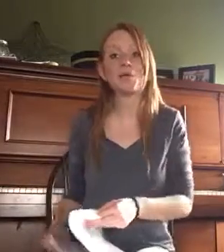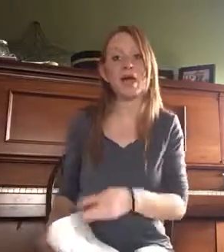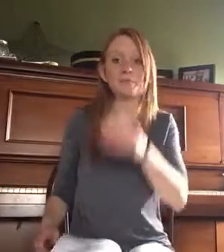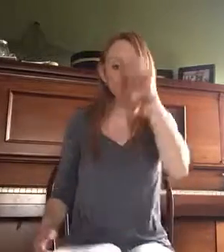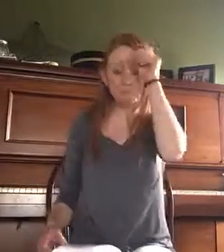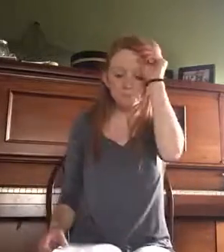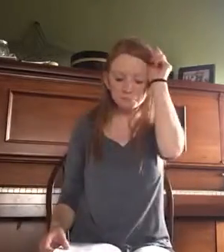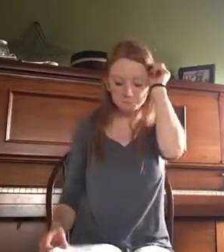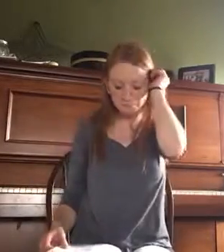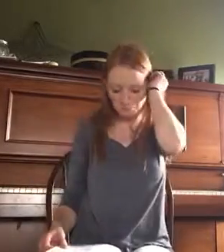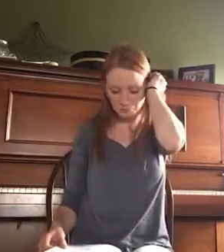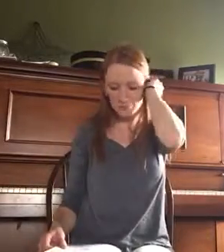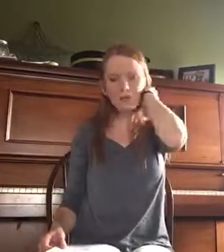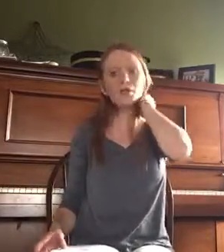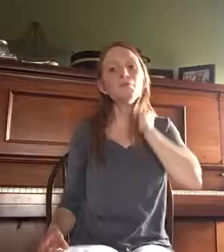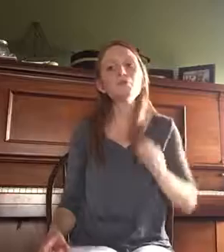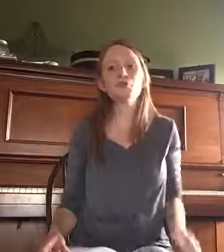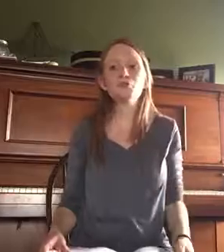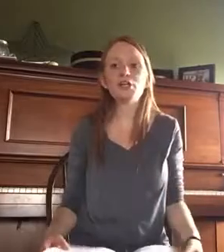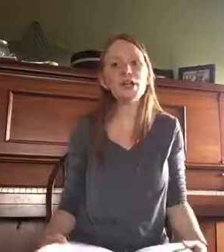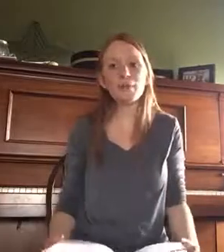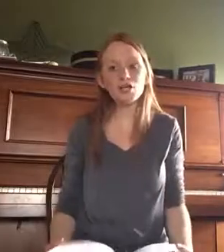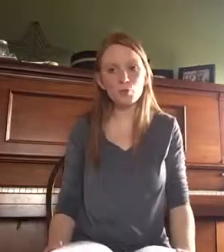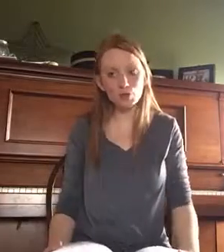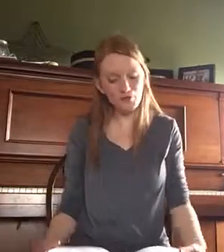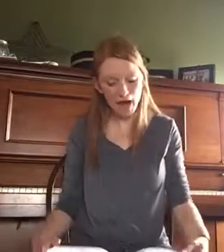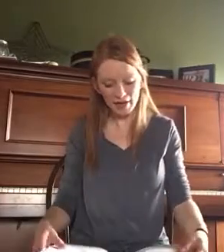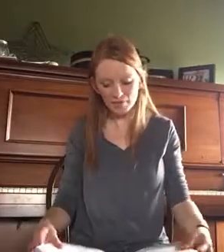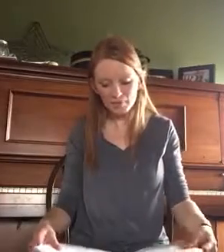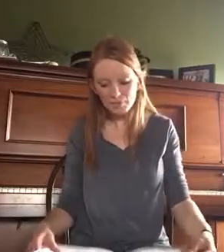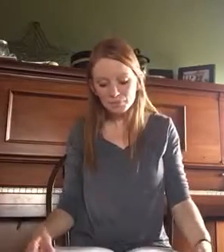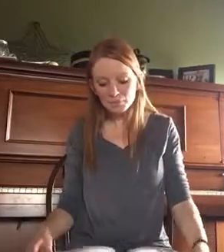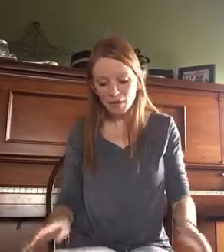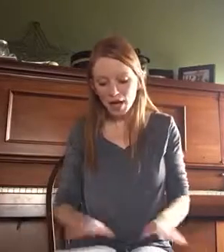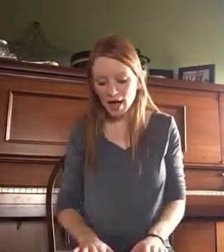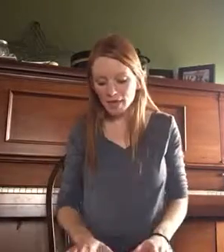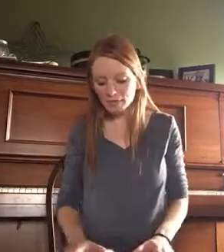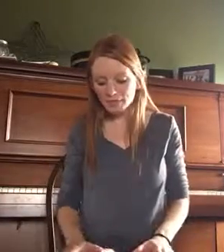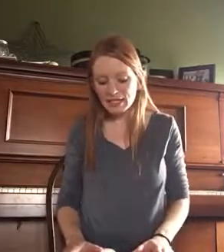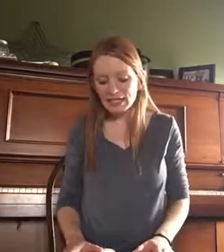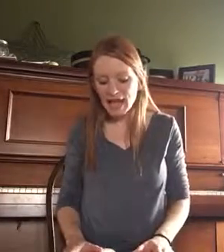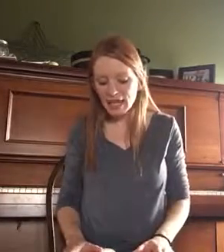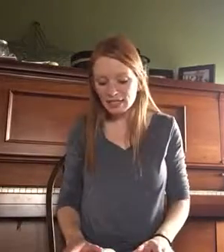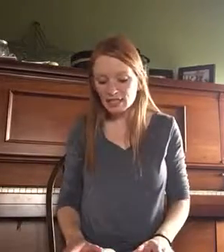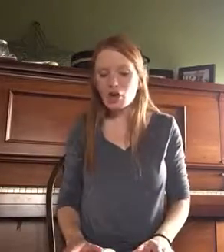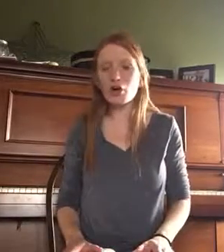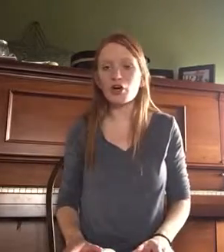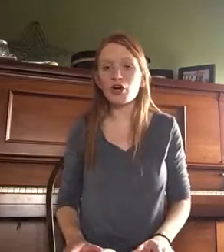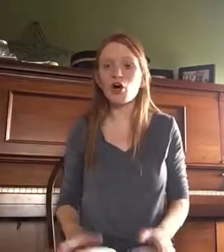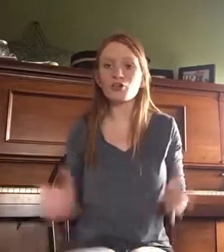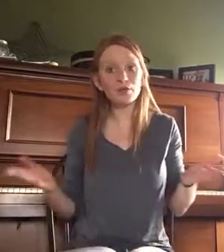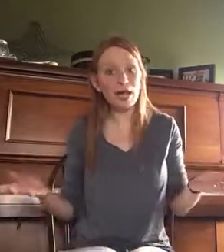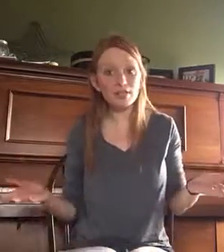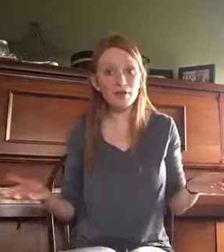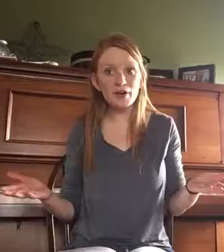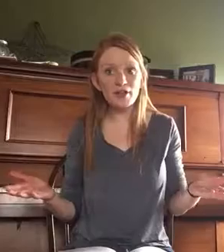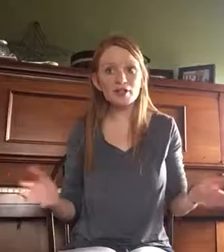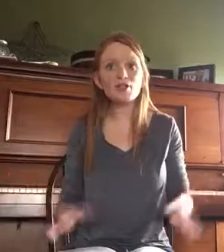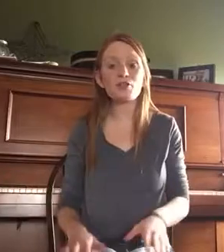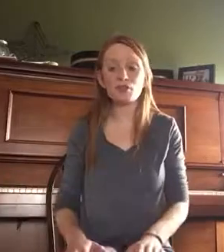Okay? So starting on page 105, these signs are also classifiers, so some